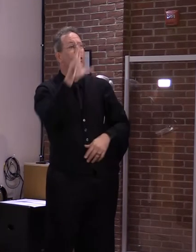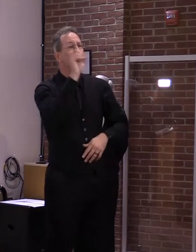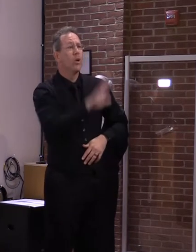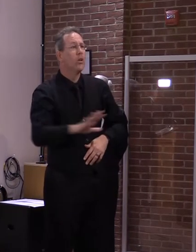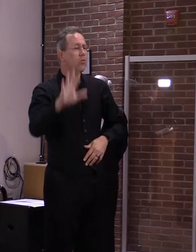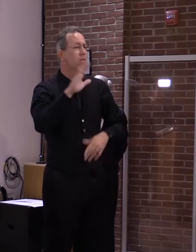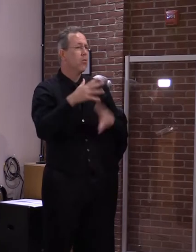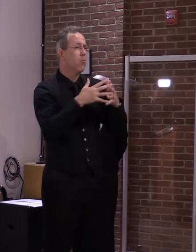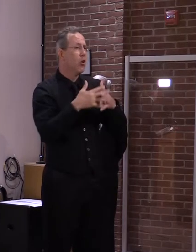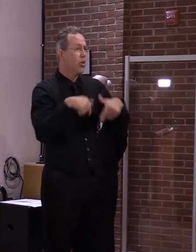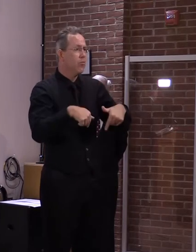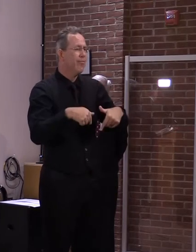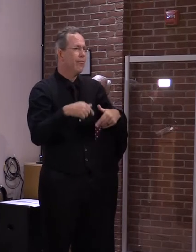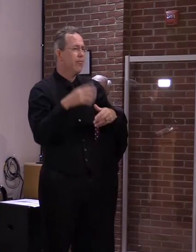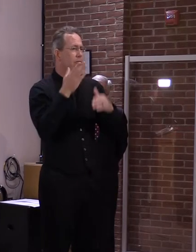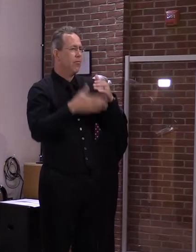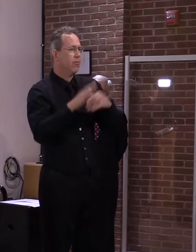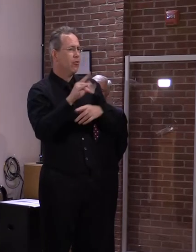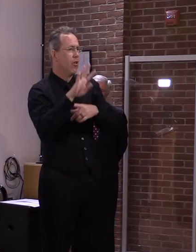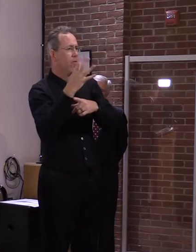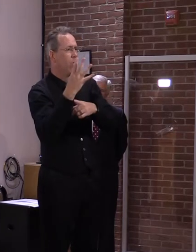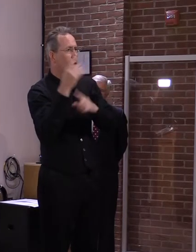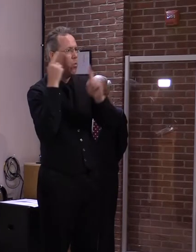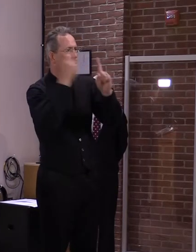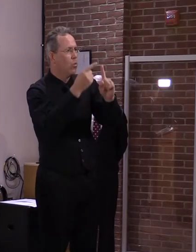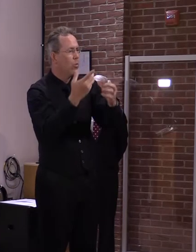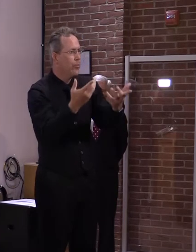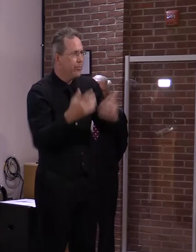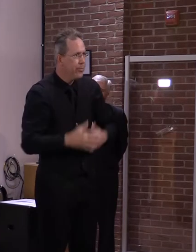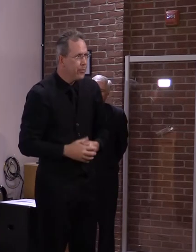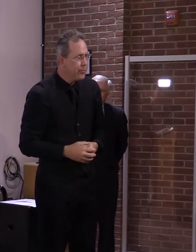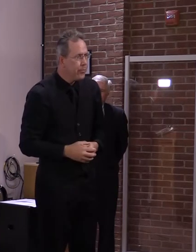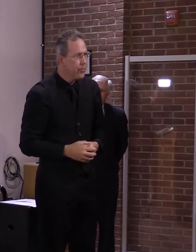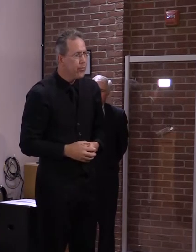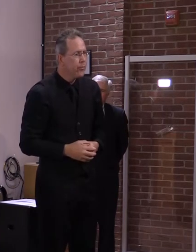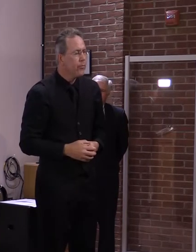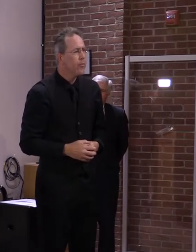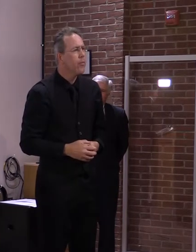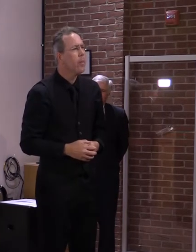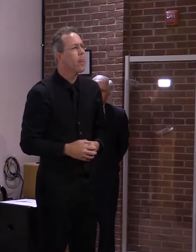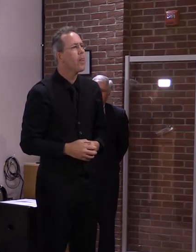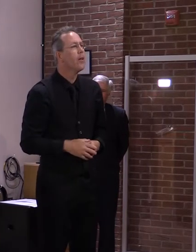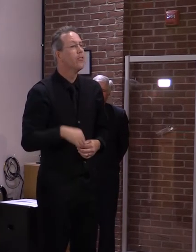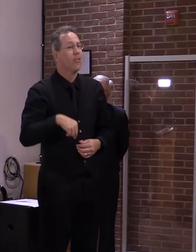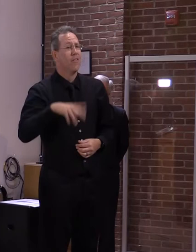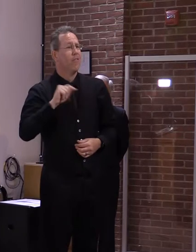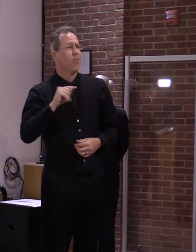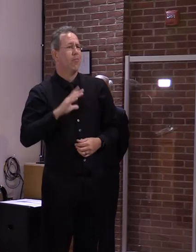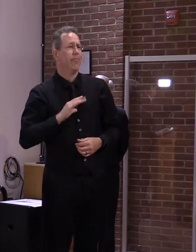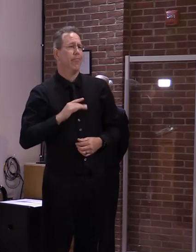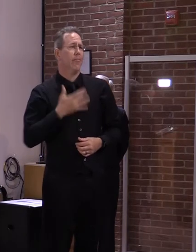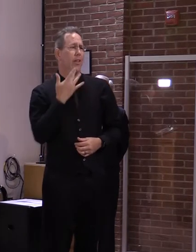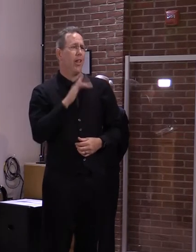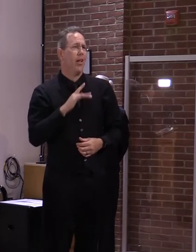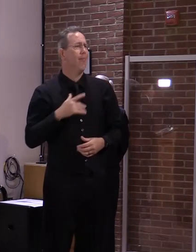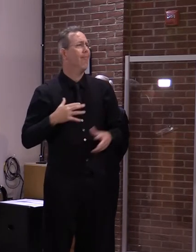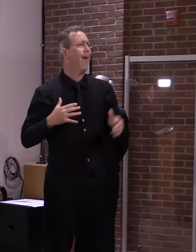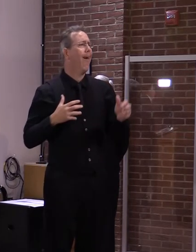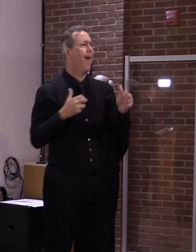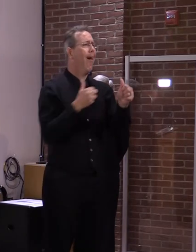time. So we're looking forward to that. And then on the other side are some states that are about half